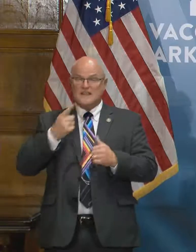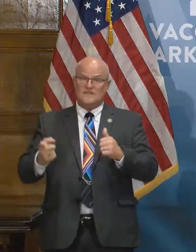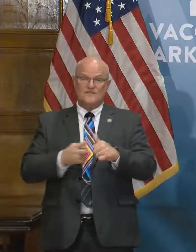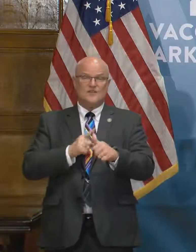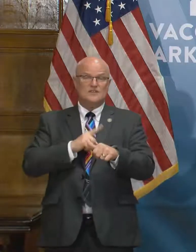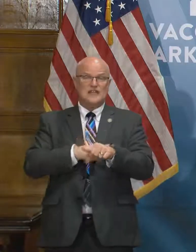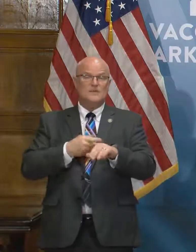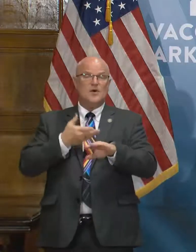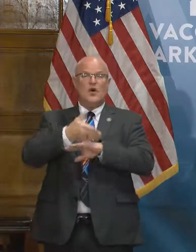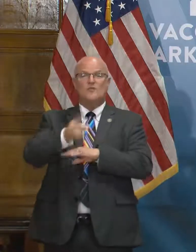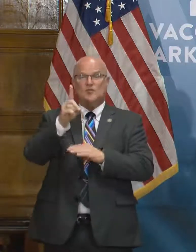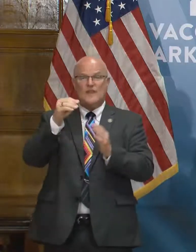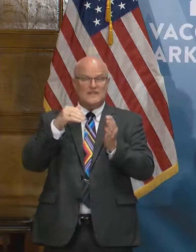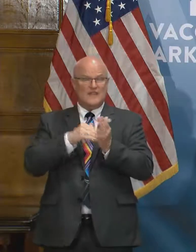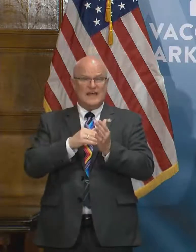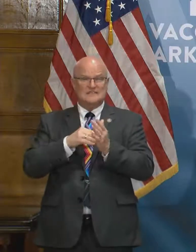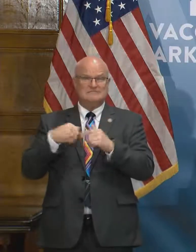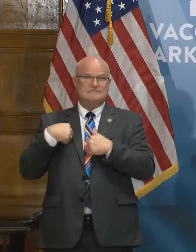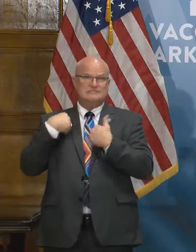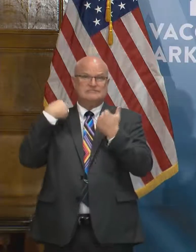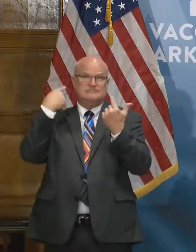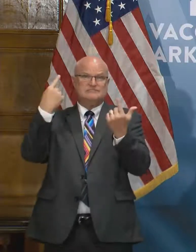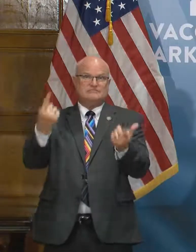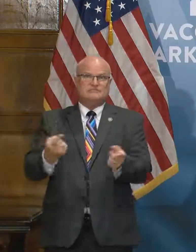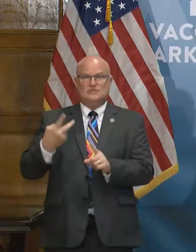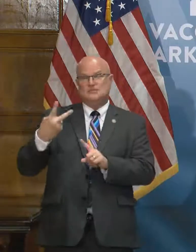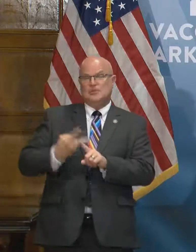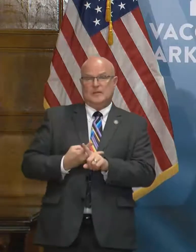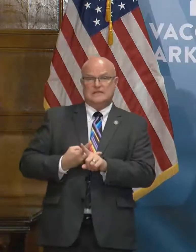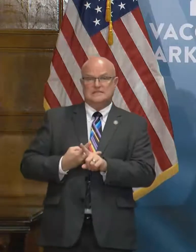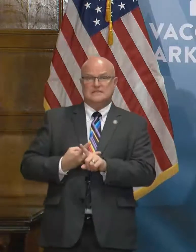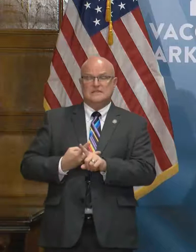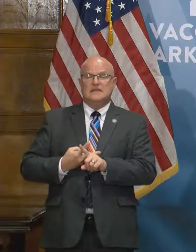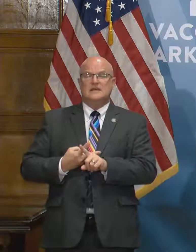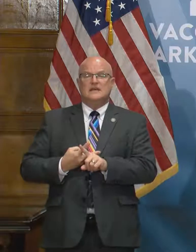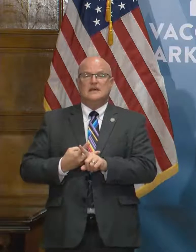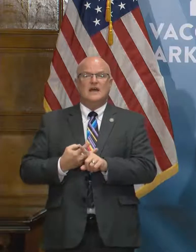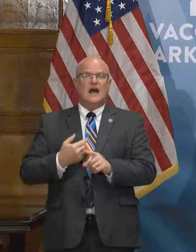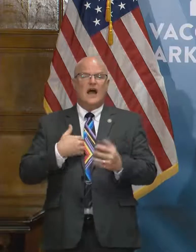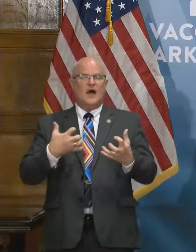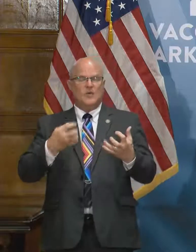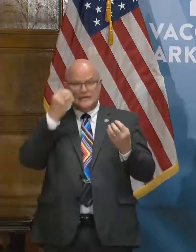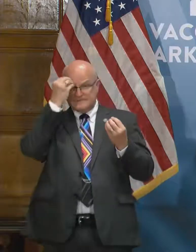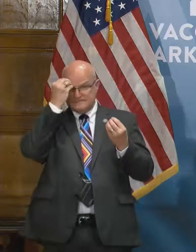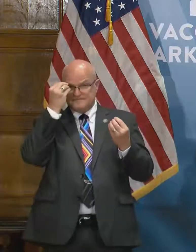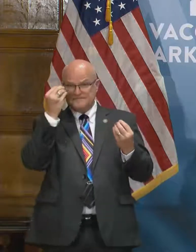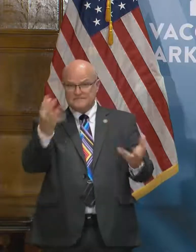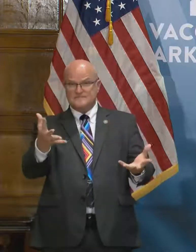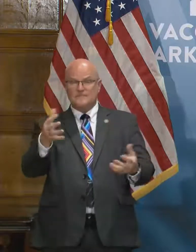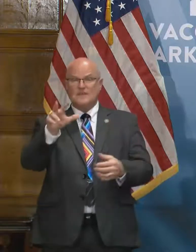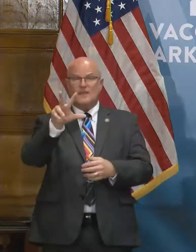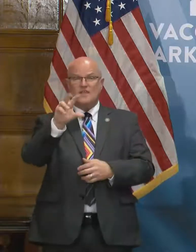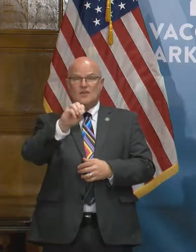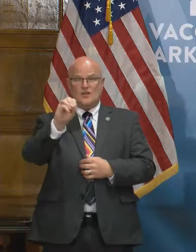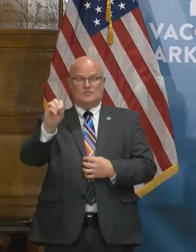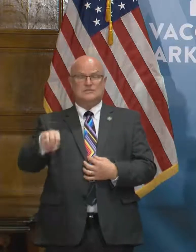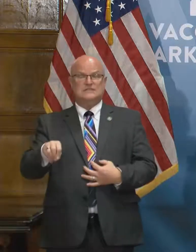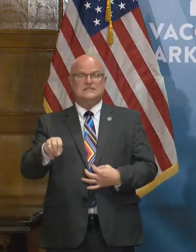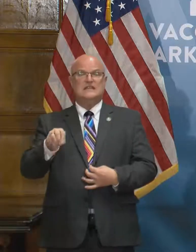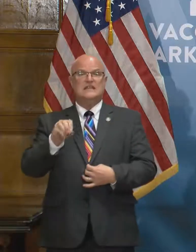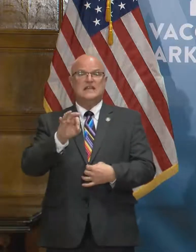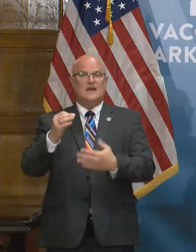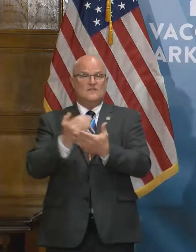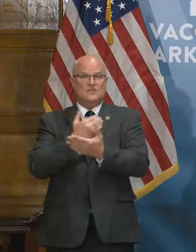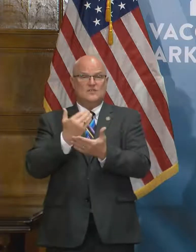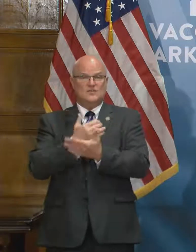time we've been over 1,000 for a since 2 months ago. I want to point out that 30% of the